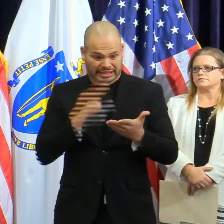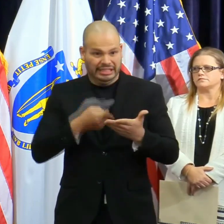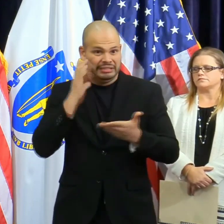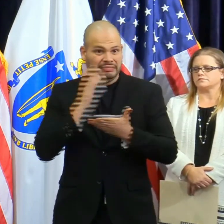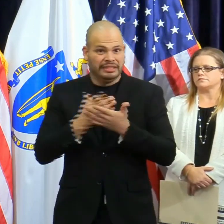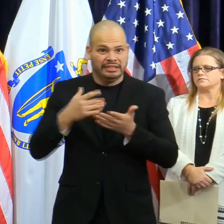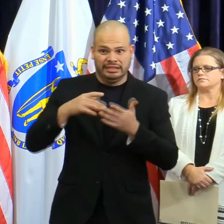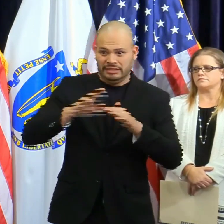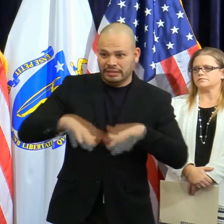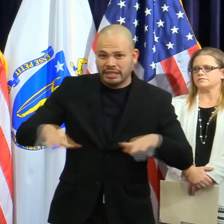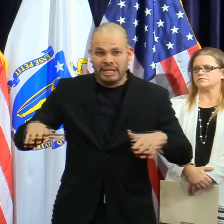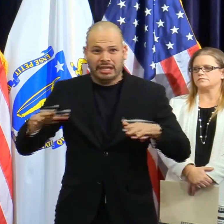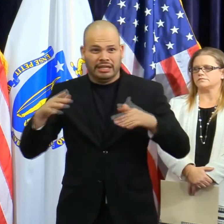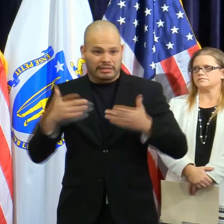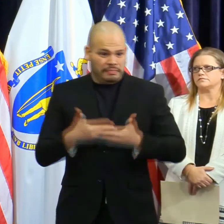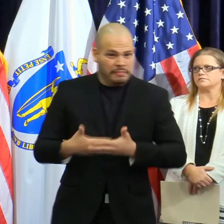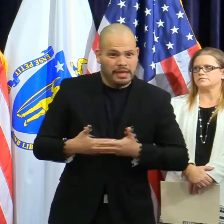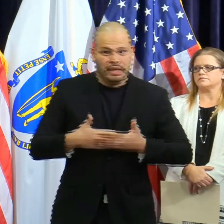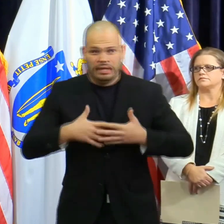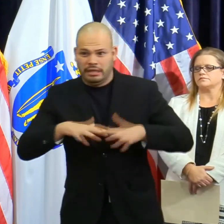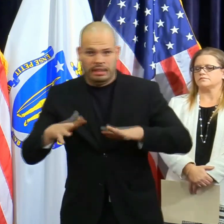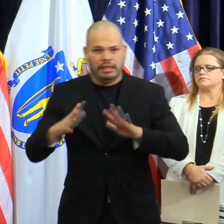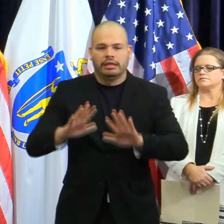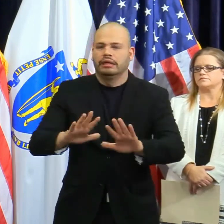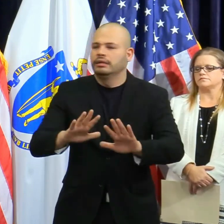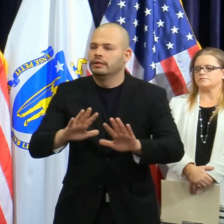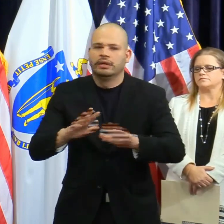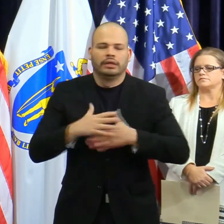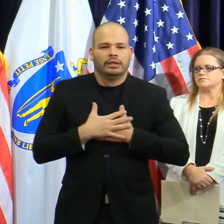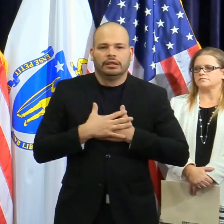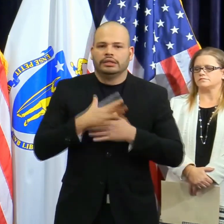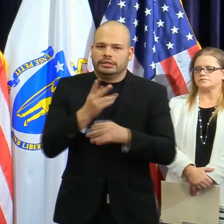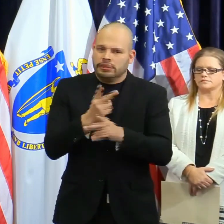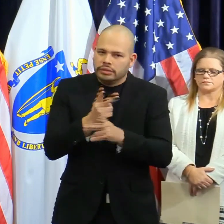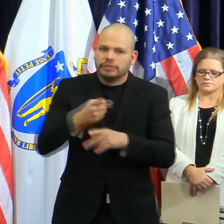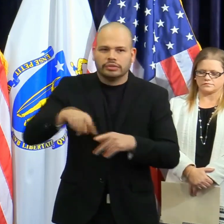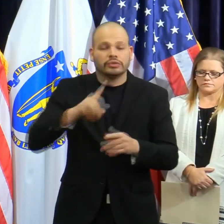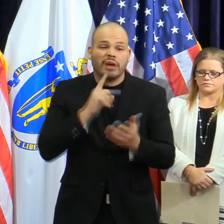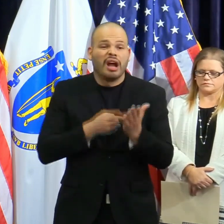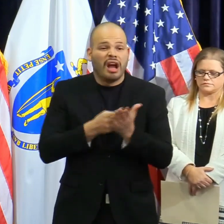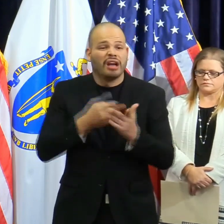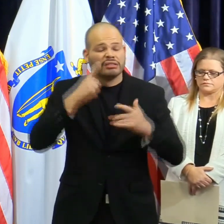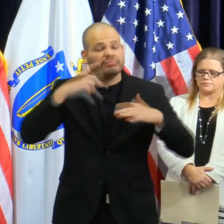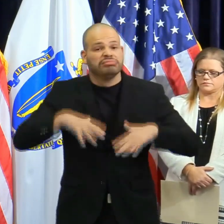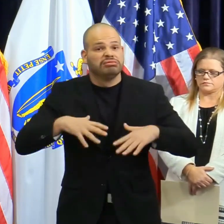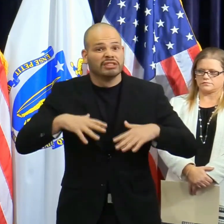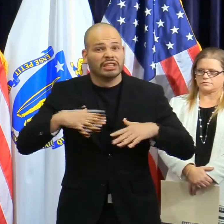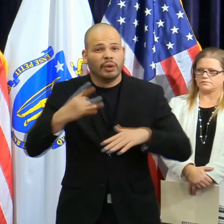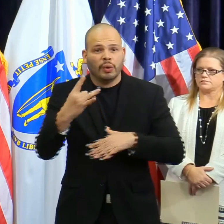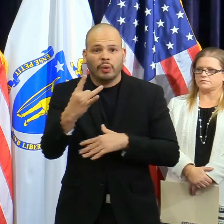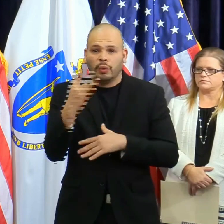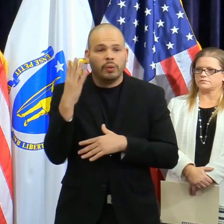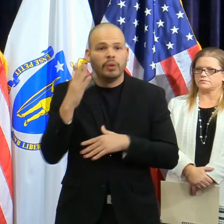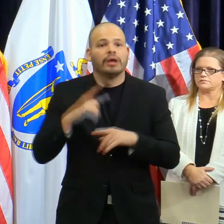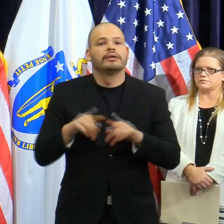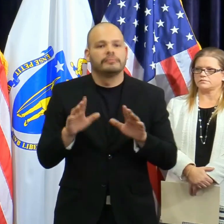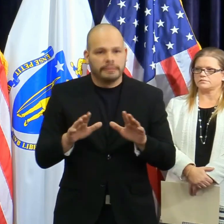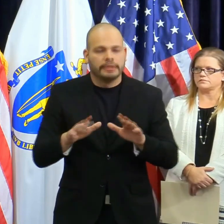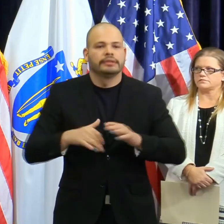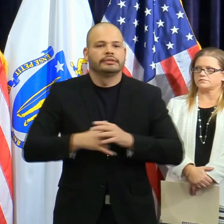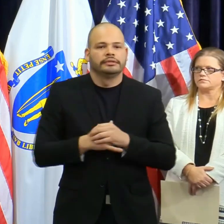transit stations are shocking, not because just of their brutality, but because, unfortunately, of